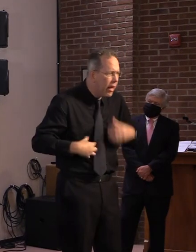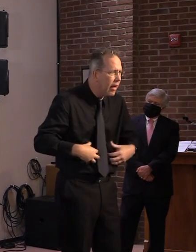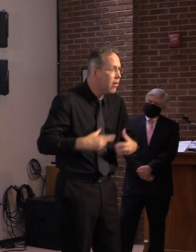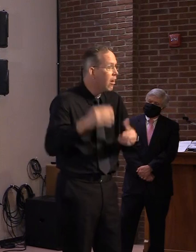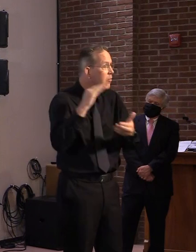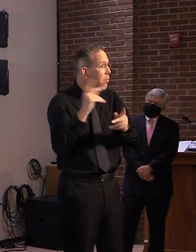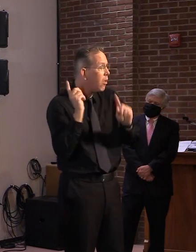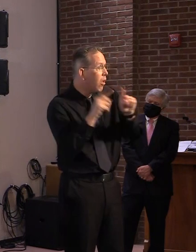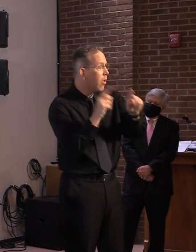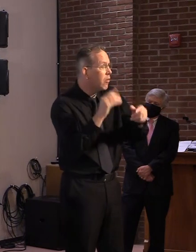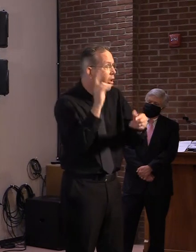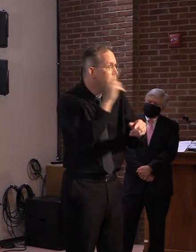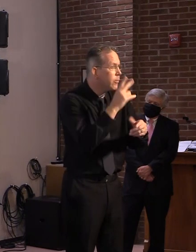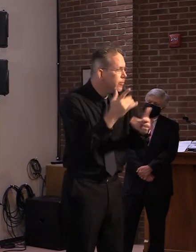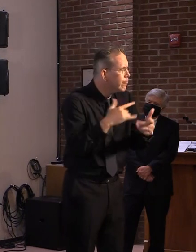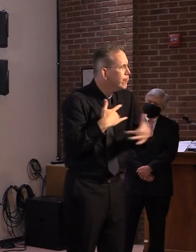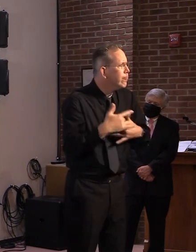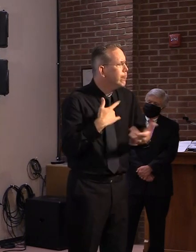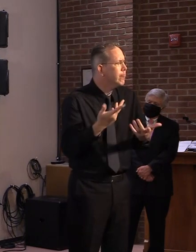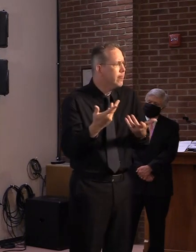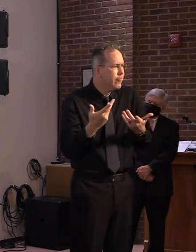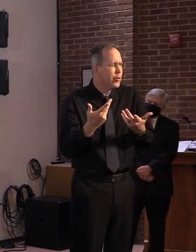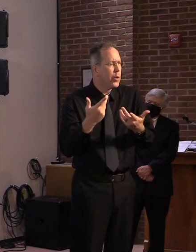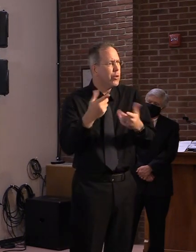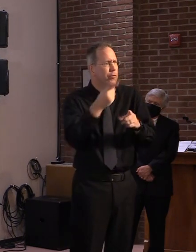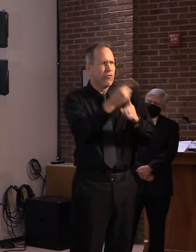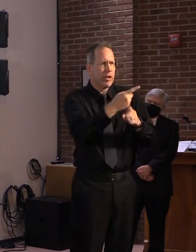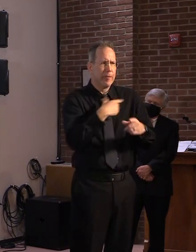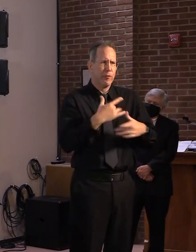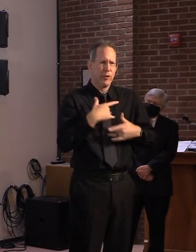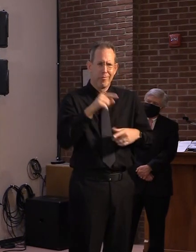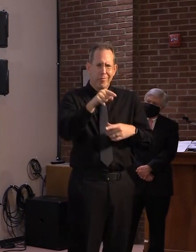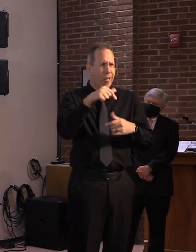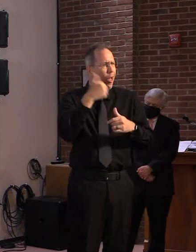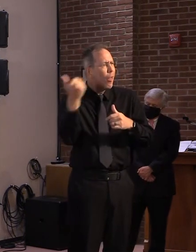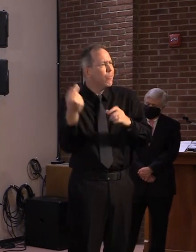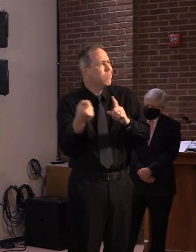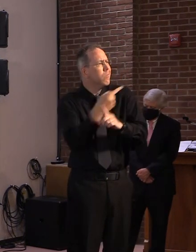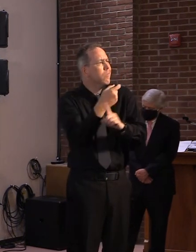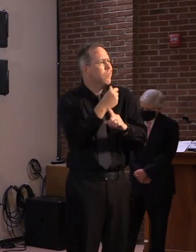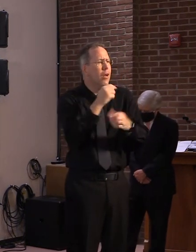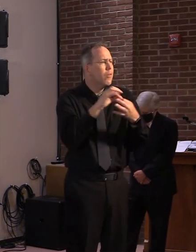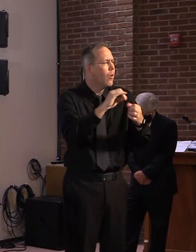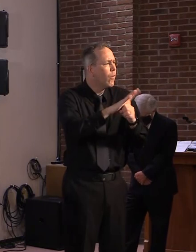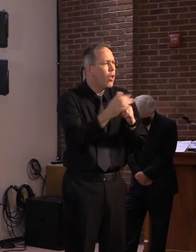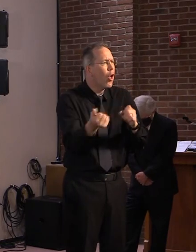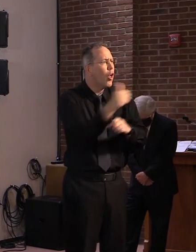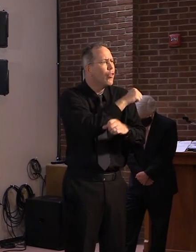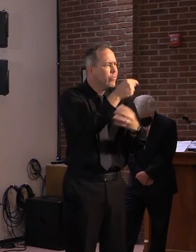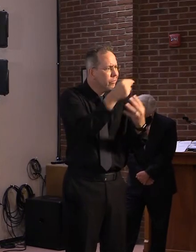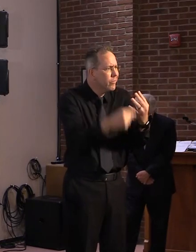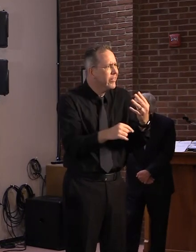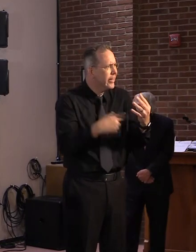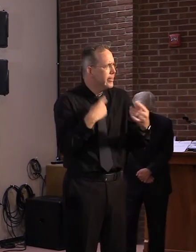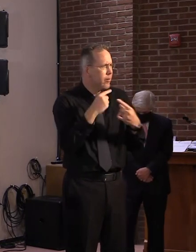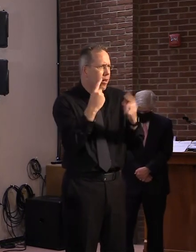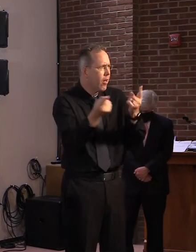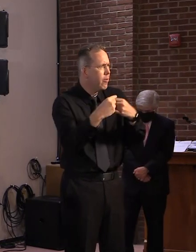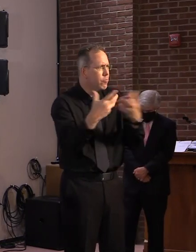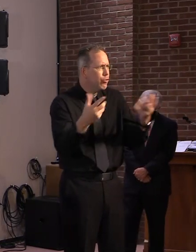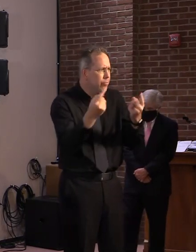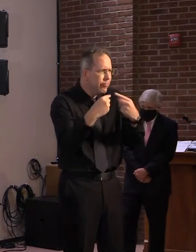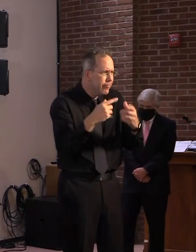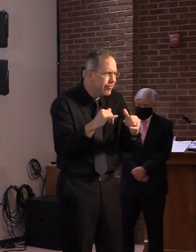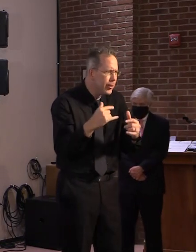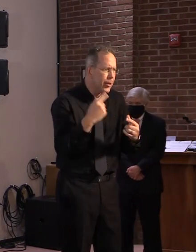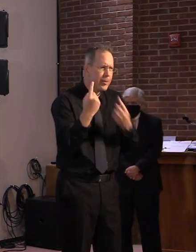rate increased due to these other conditions, but we will be analyzing that data over time, and I will certainly try to bring that